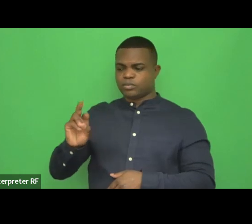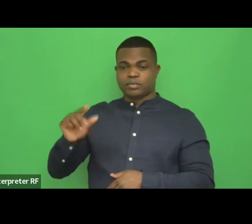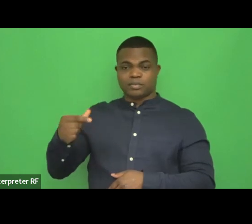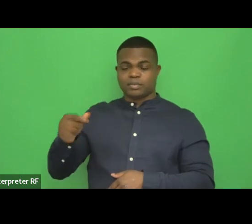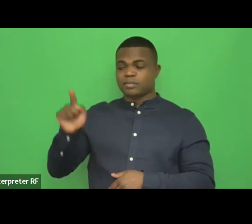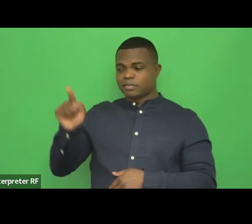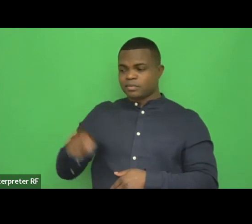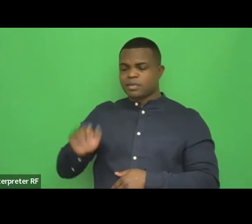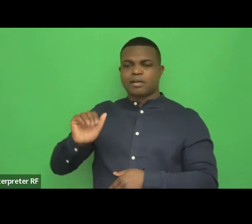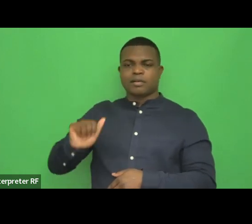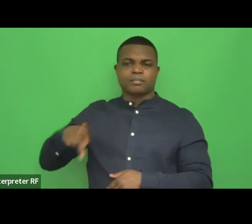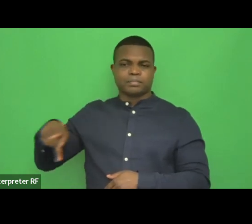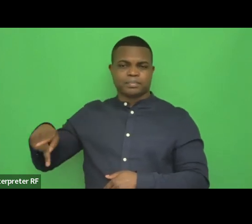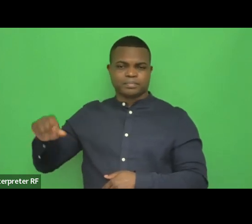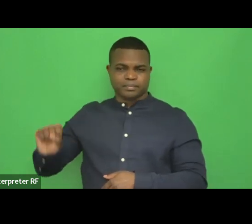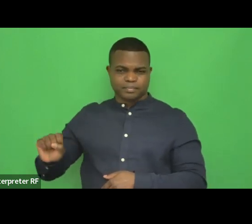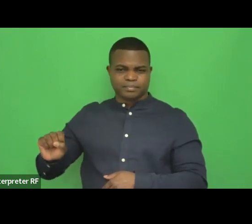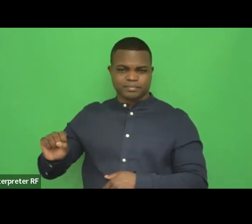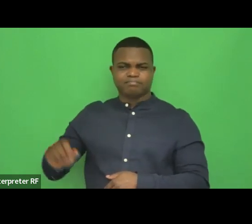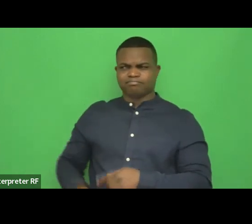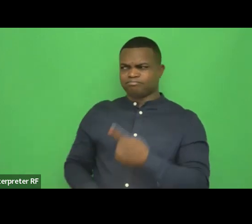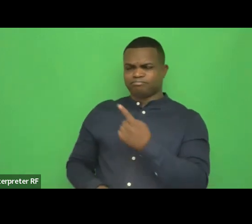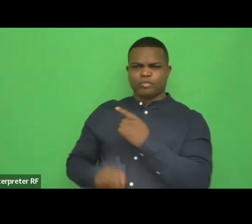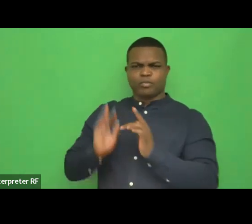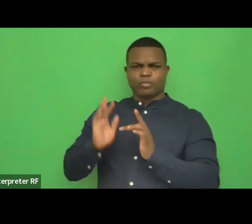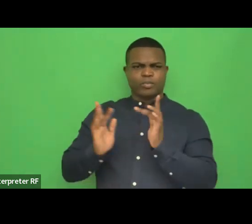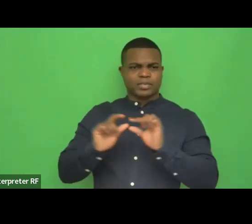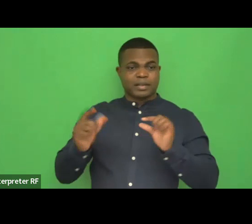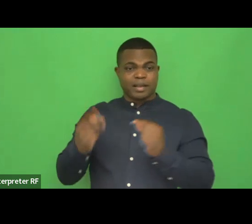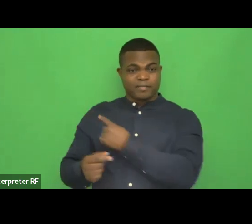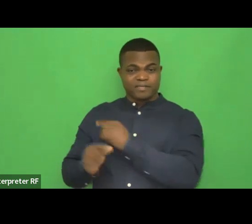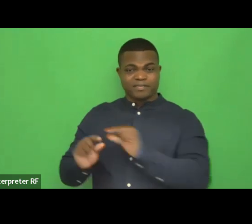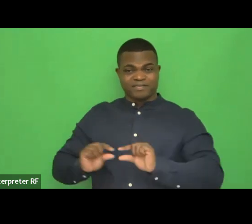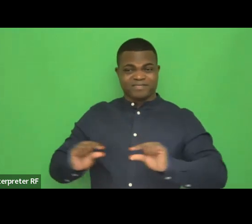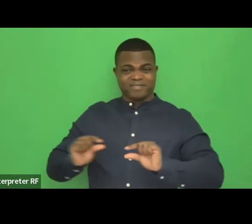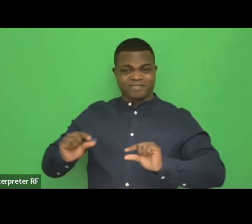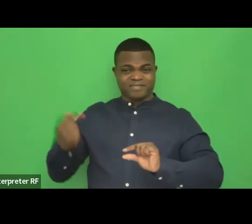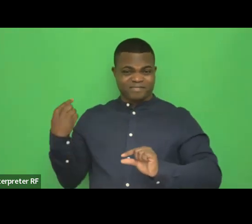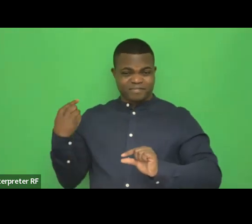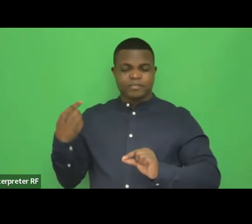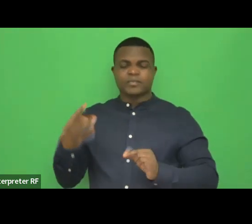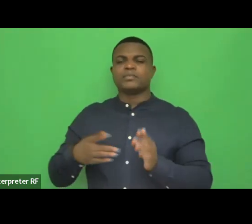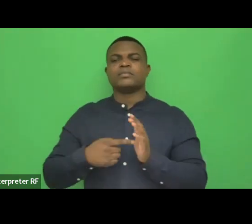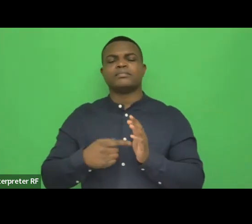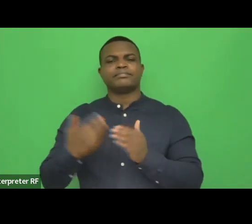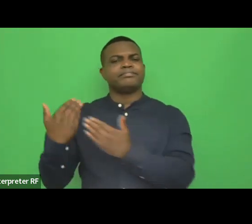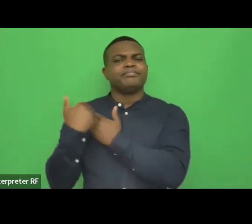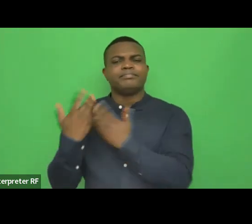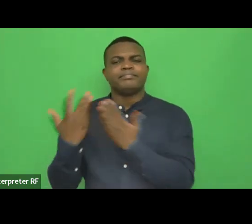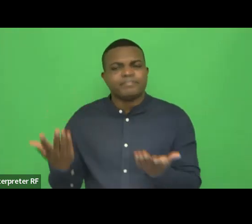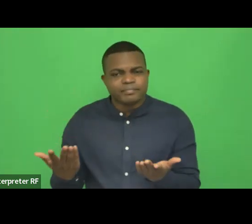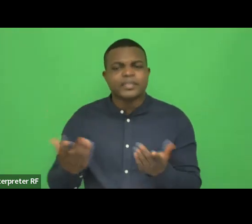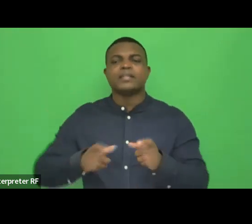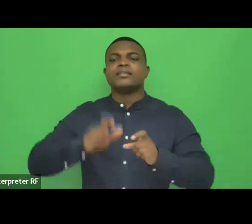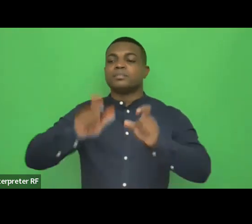overview. So the first is an app from a company called Dolphin, and it's Dolphin Easyreader. And